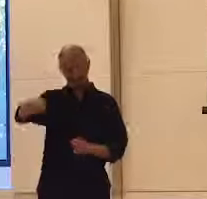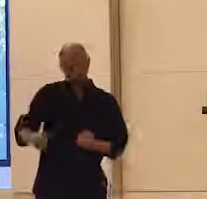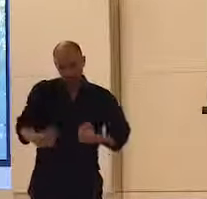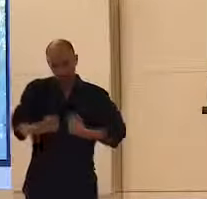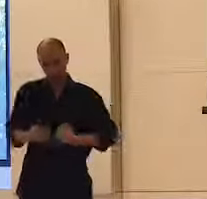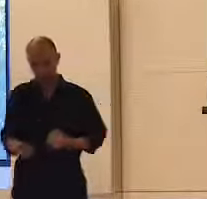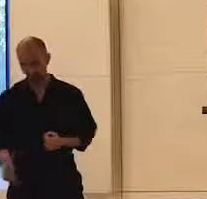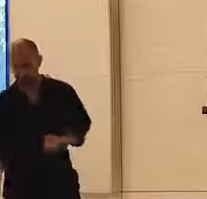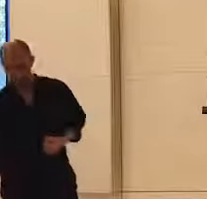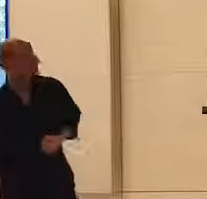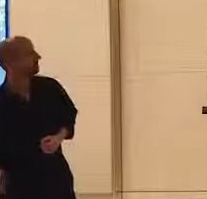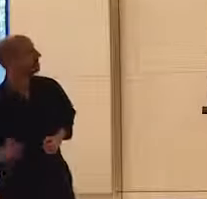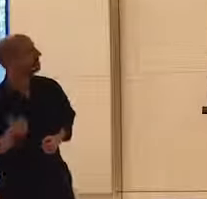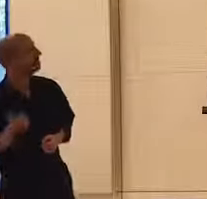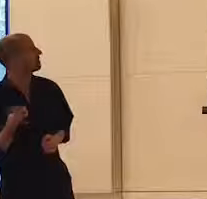Second idea of mine is